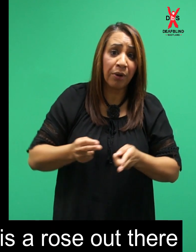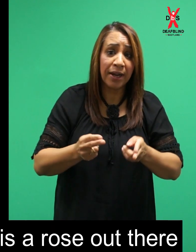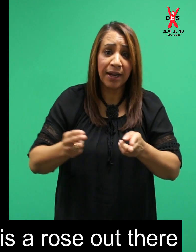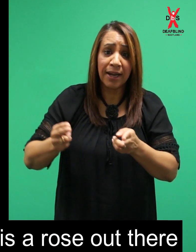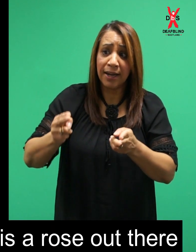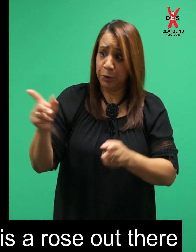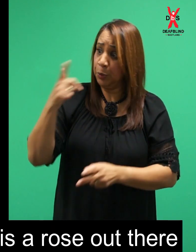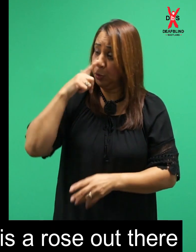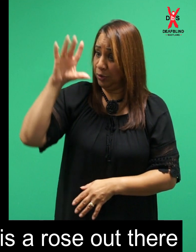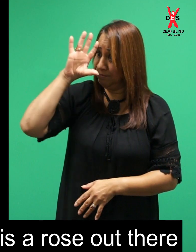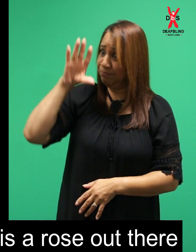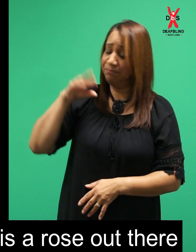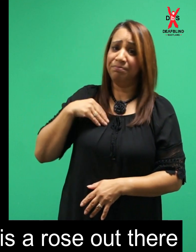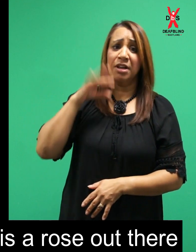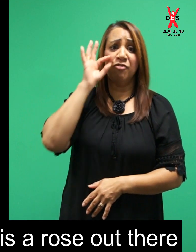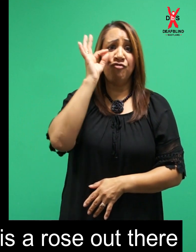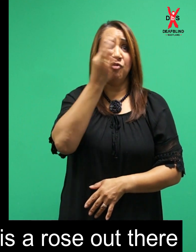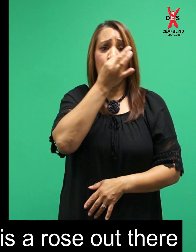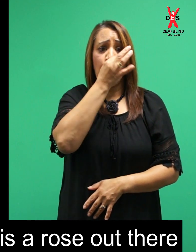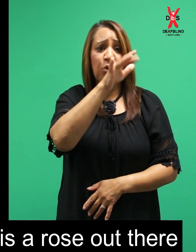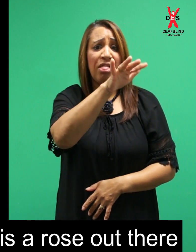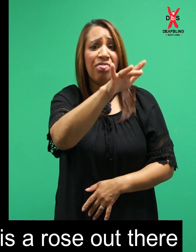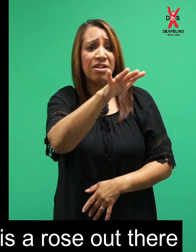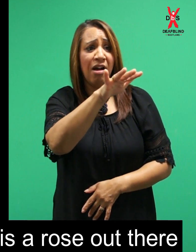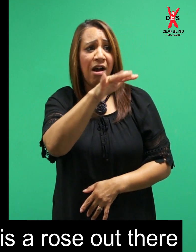you could say to me, there's a rose out there.